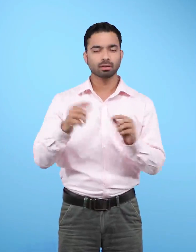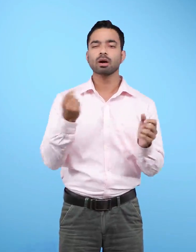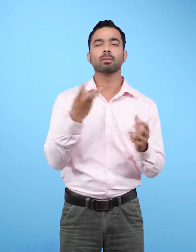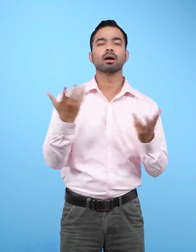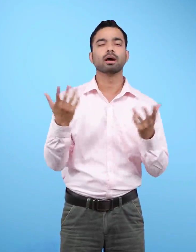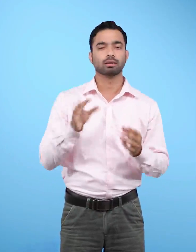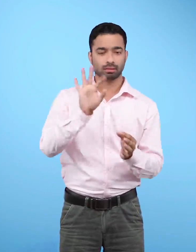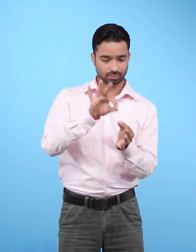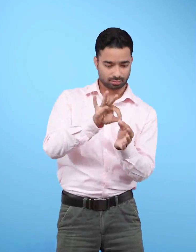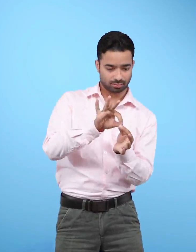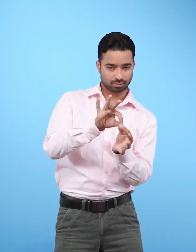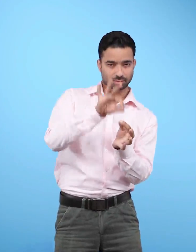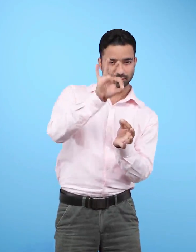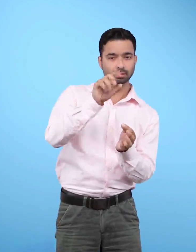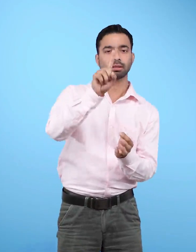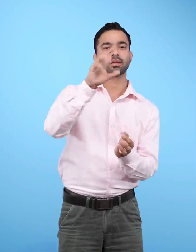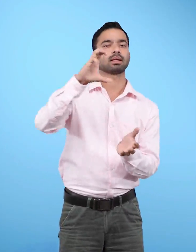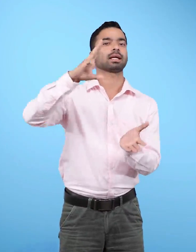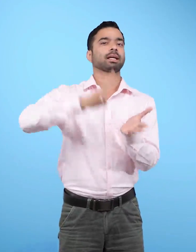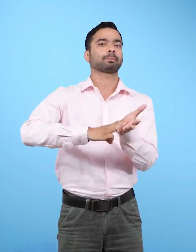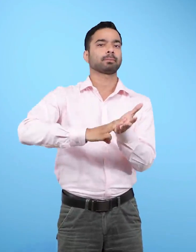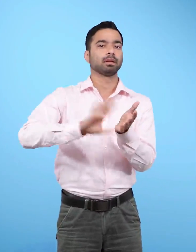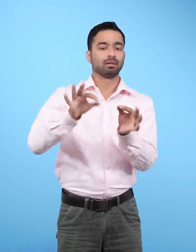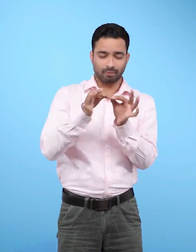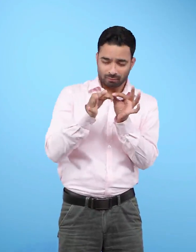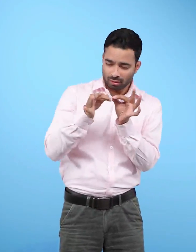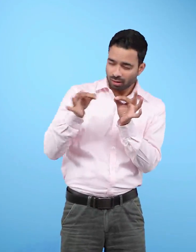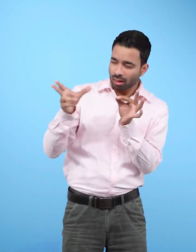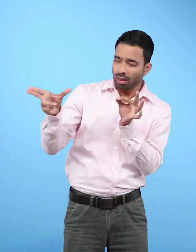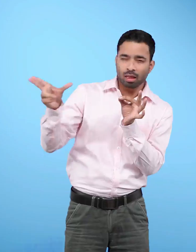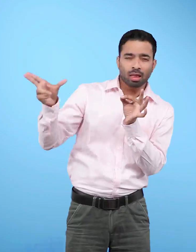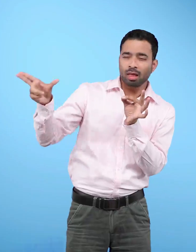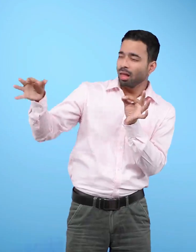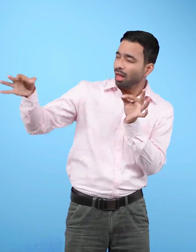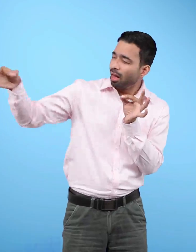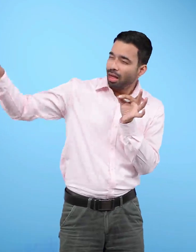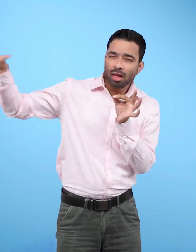centimeter wide and 80,000 meters long.